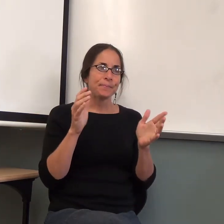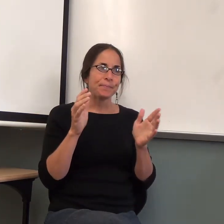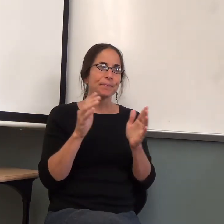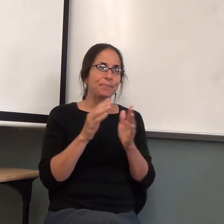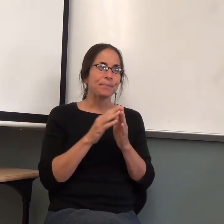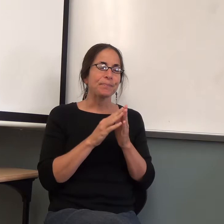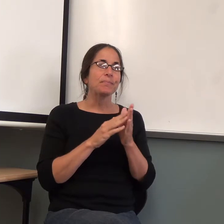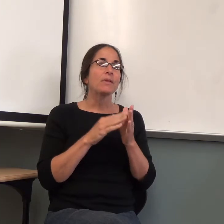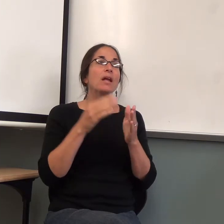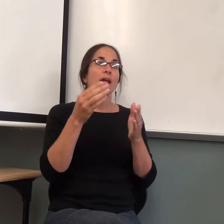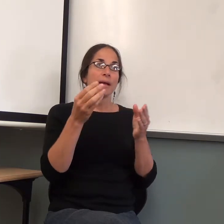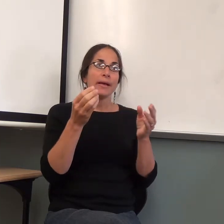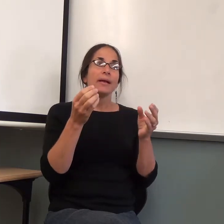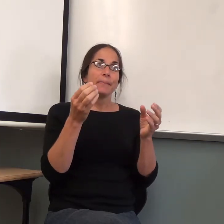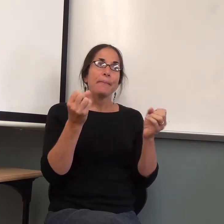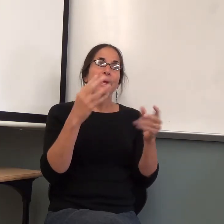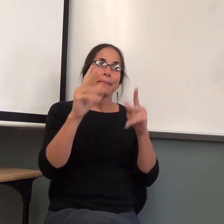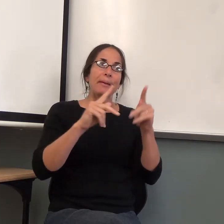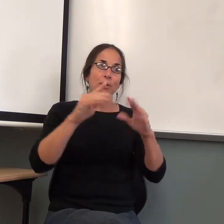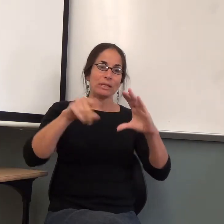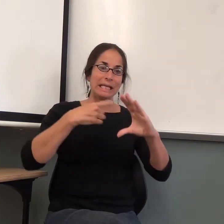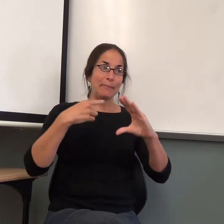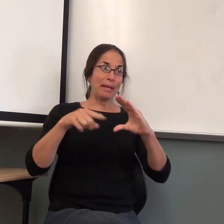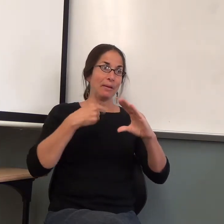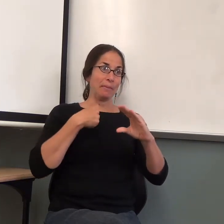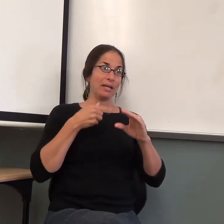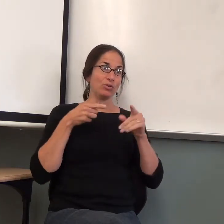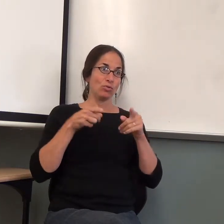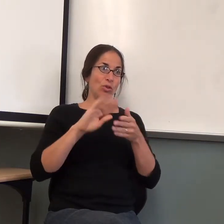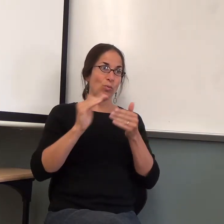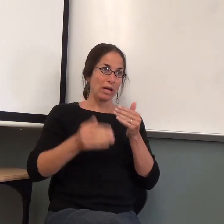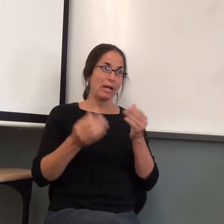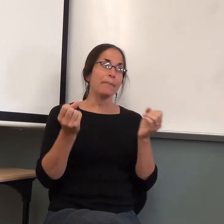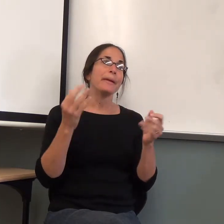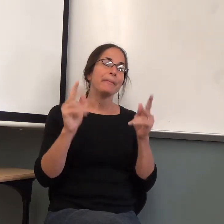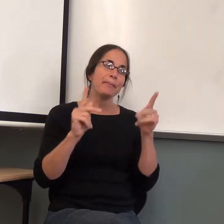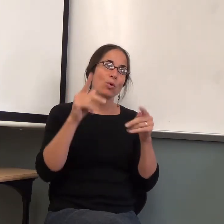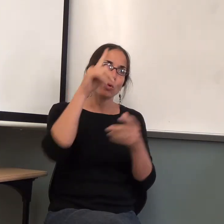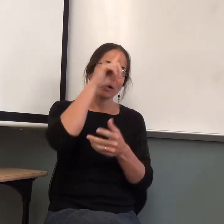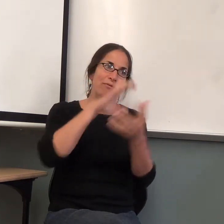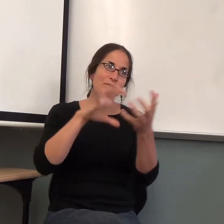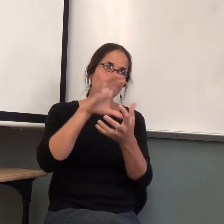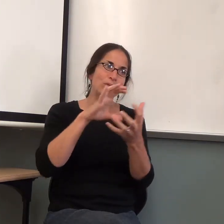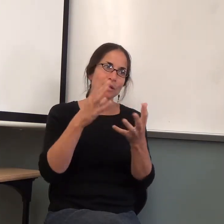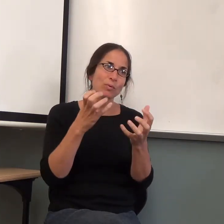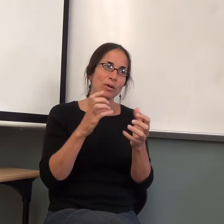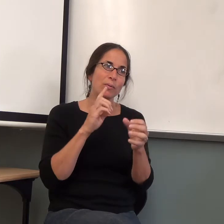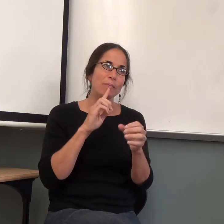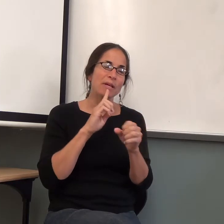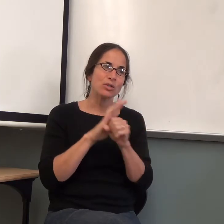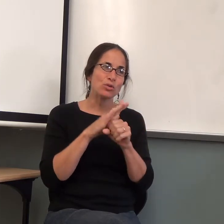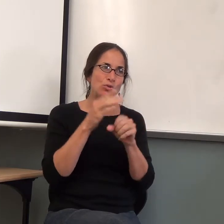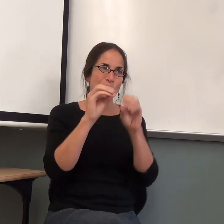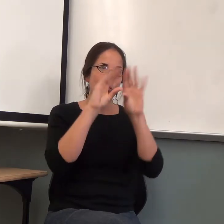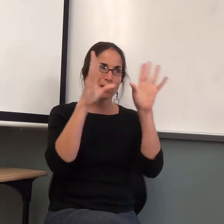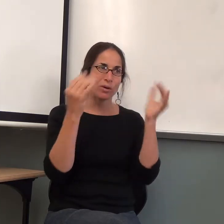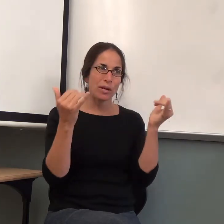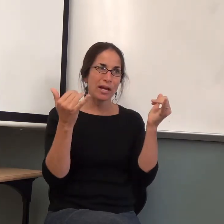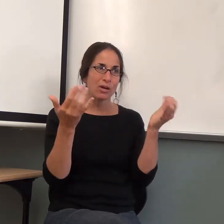did send emails over the weekend. There were a number of people who were a little confused, and I wanted to clarify that. So as long as everyone's clear in here, and if you're not, we could